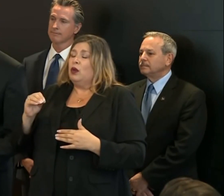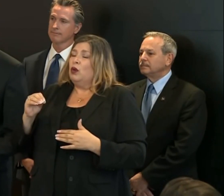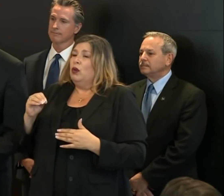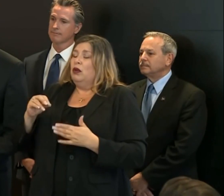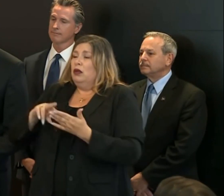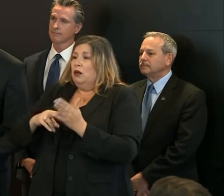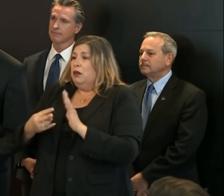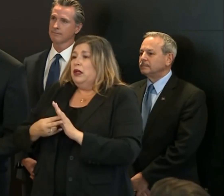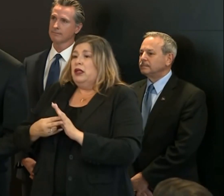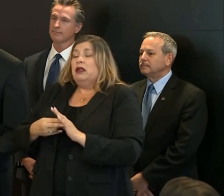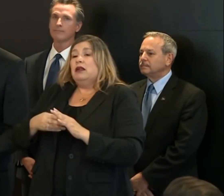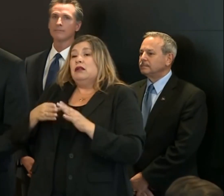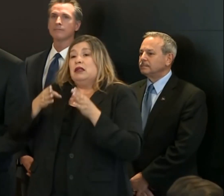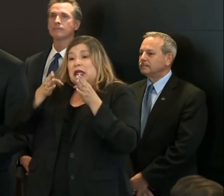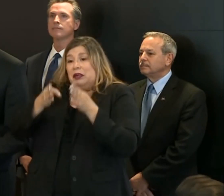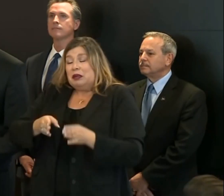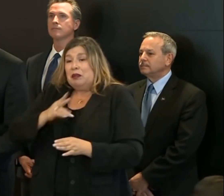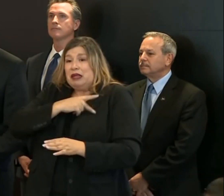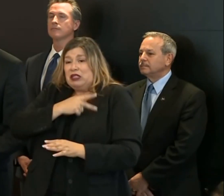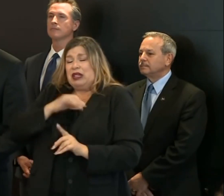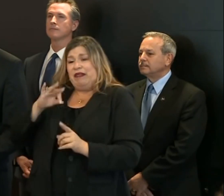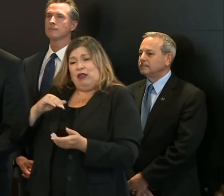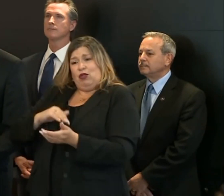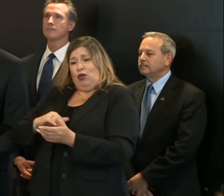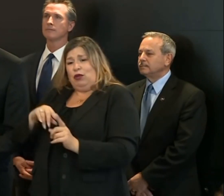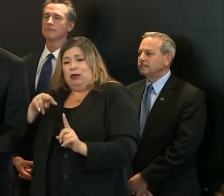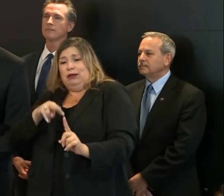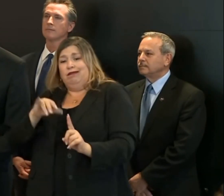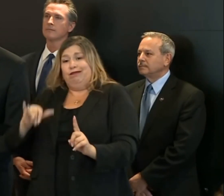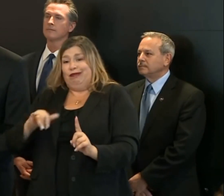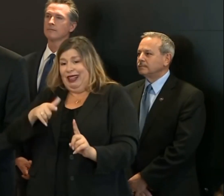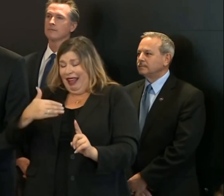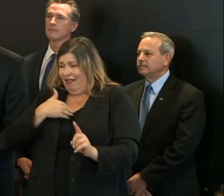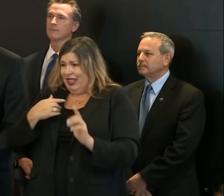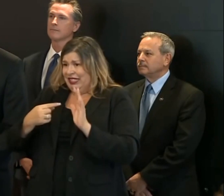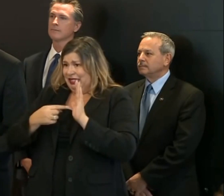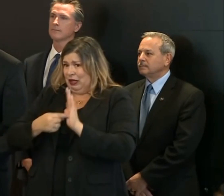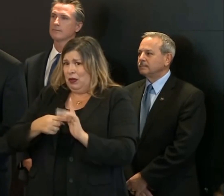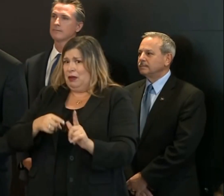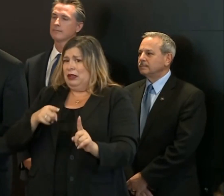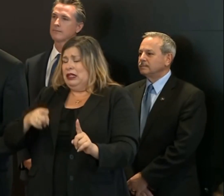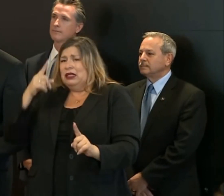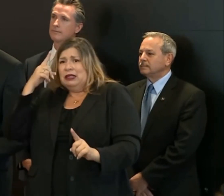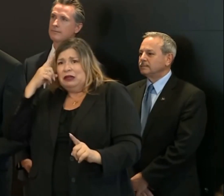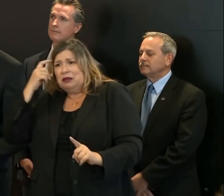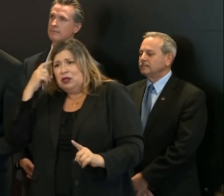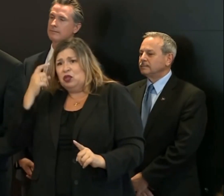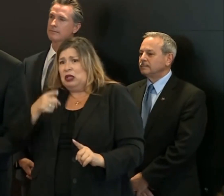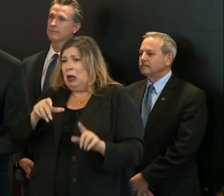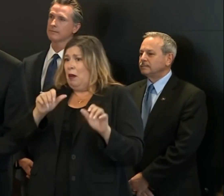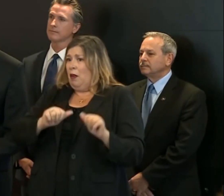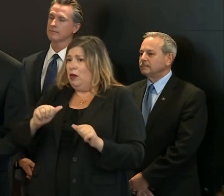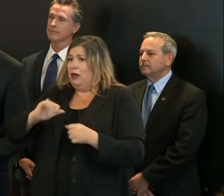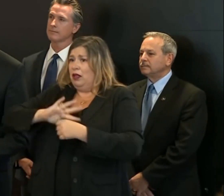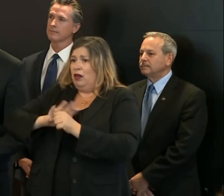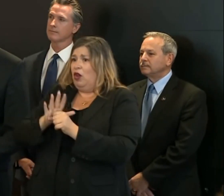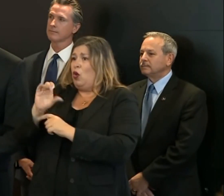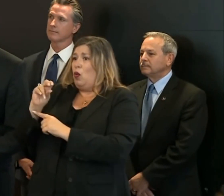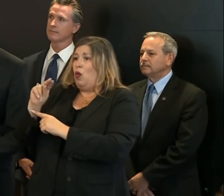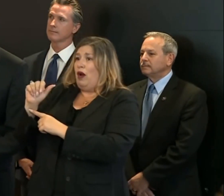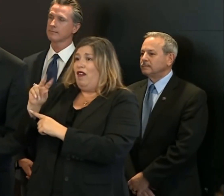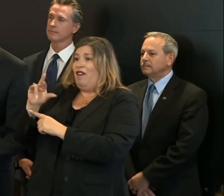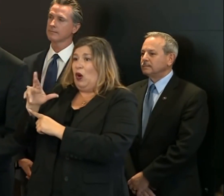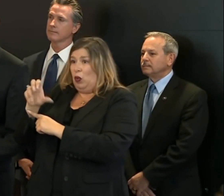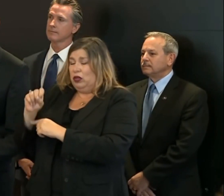so that patients where the provider believes there are symptoms suspicious of coronavirus, that we have